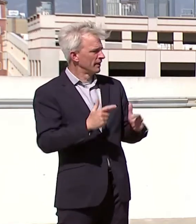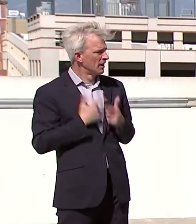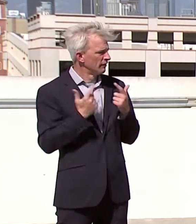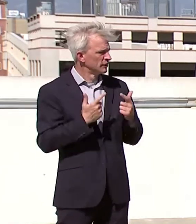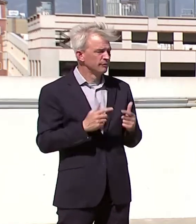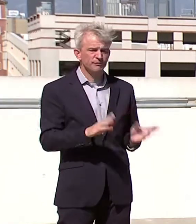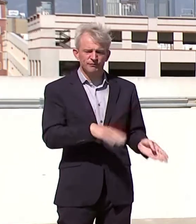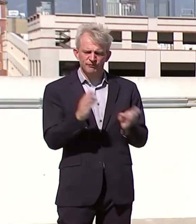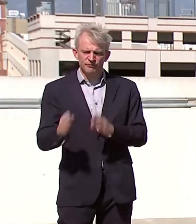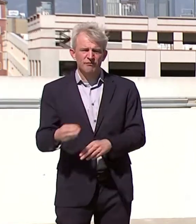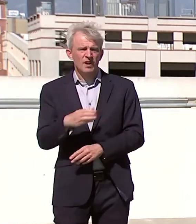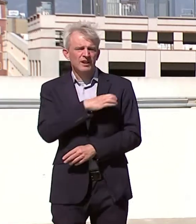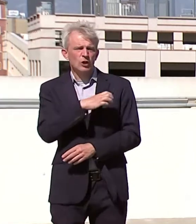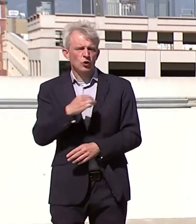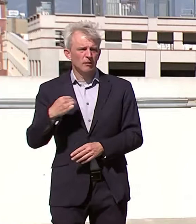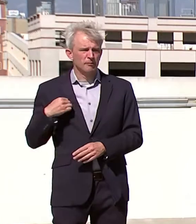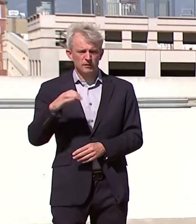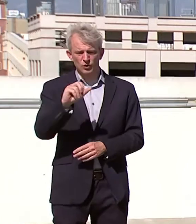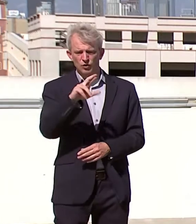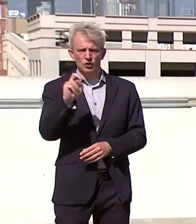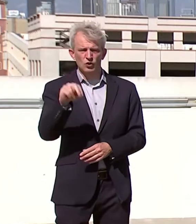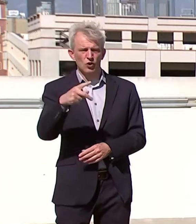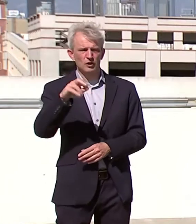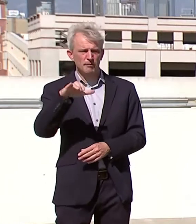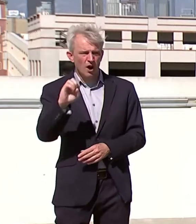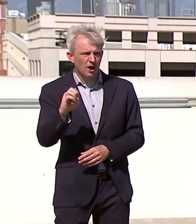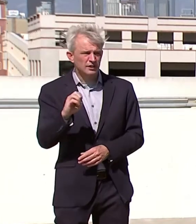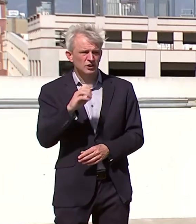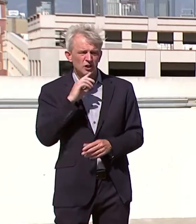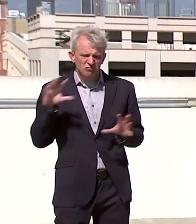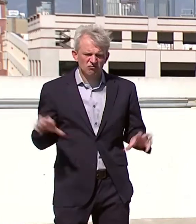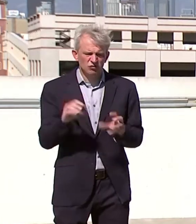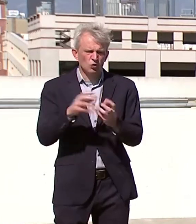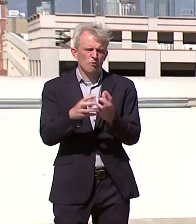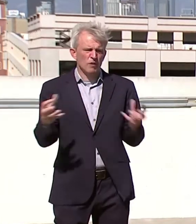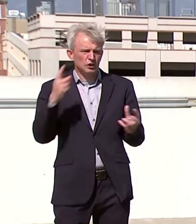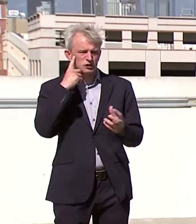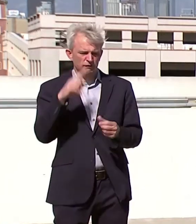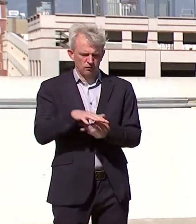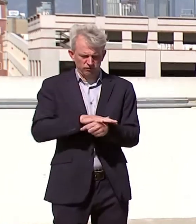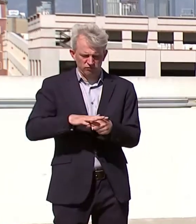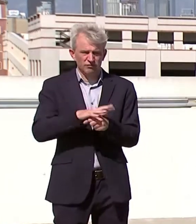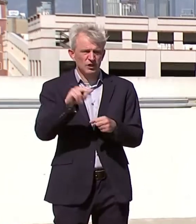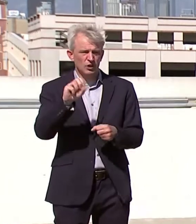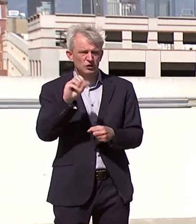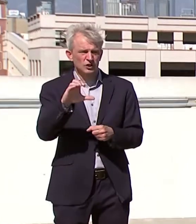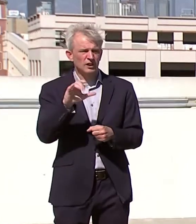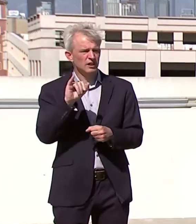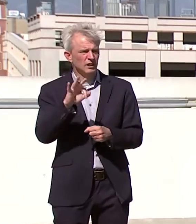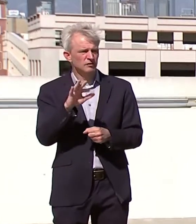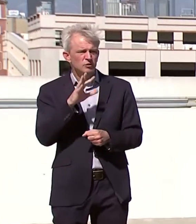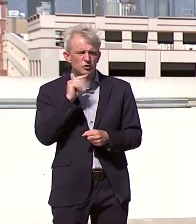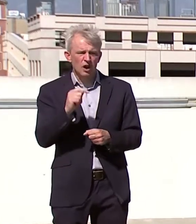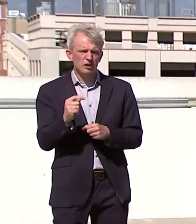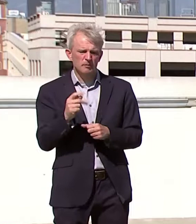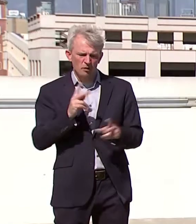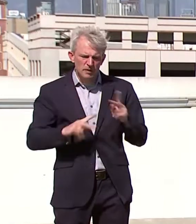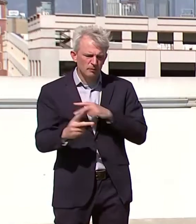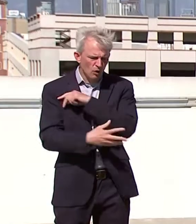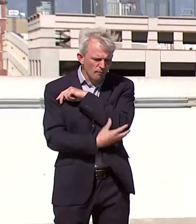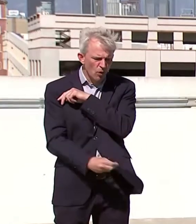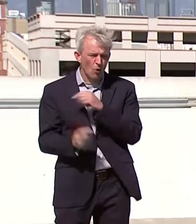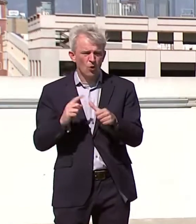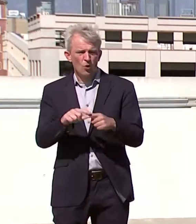Curran Price, who has done so much with and for USC and surrounding communities, whether it's attacking poverty or whether it's addressing racial